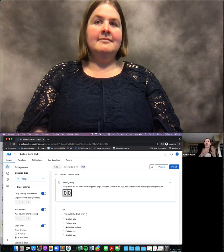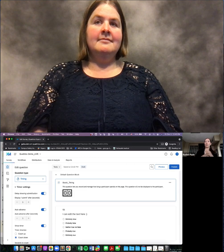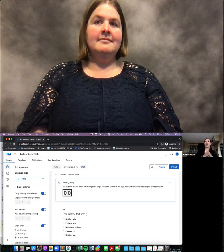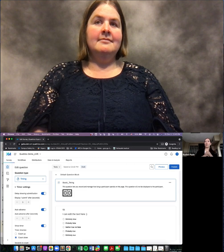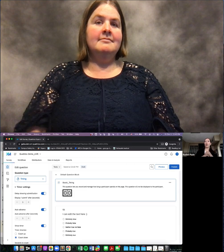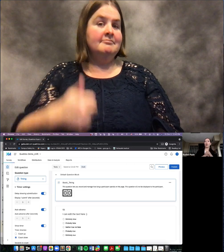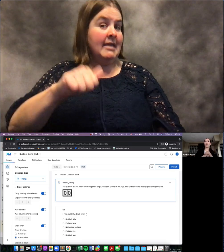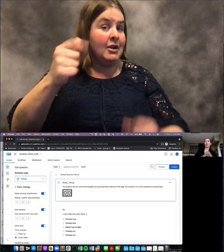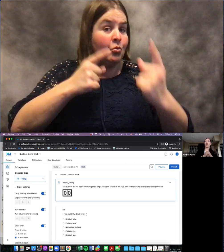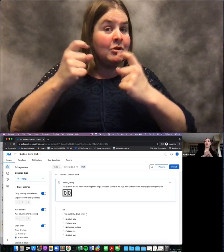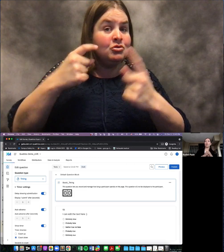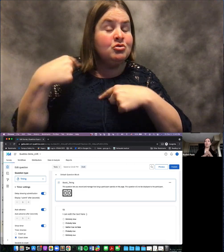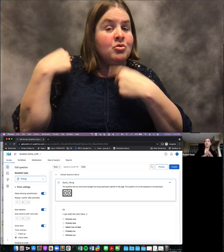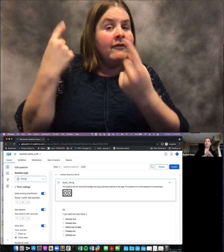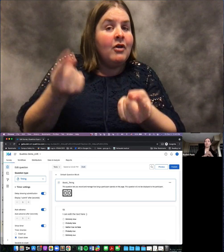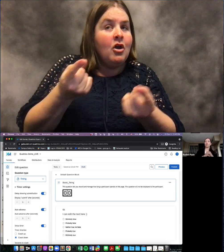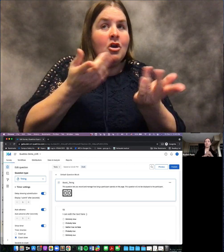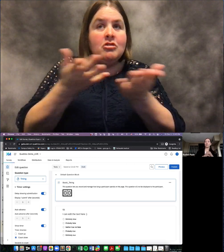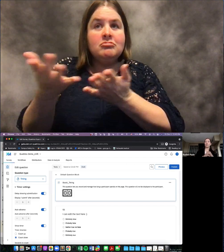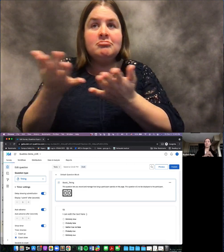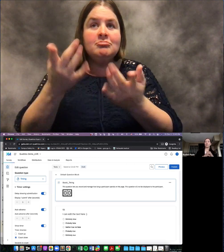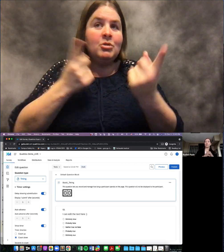Any questions so far?